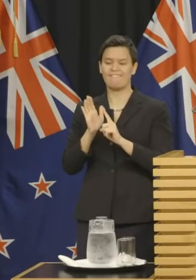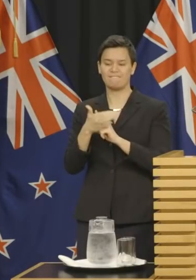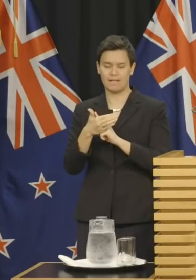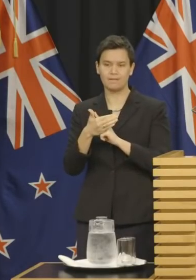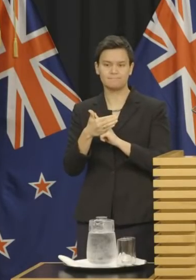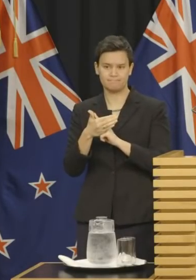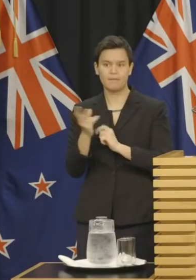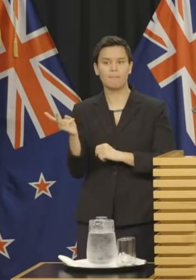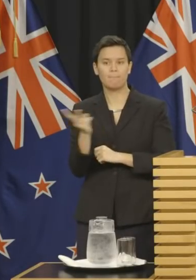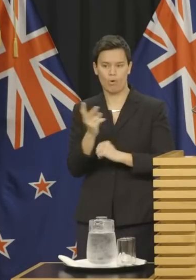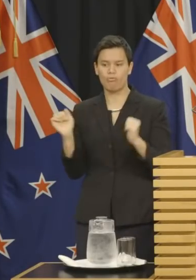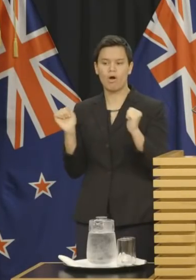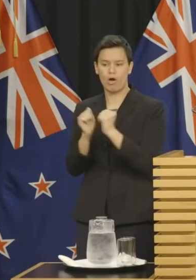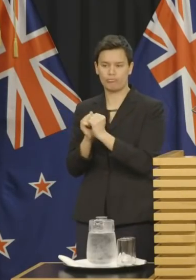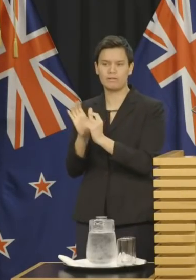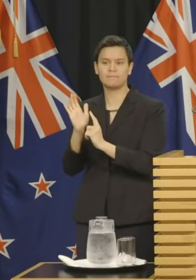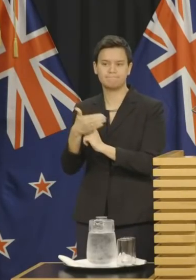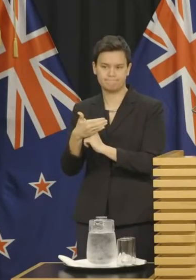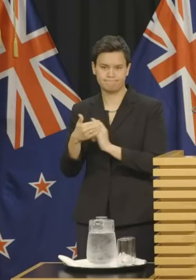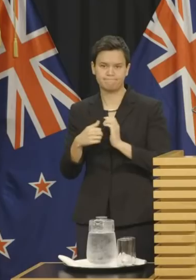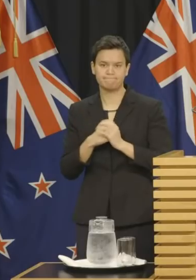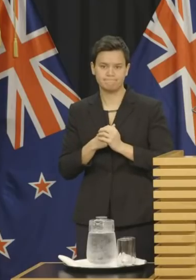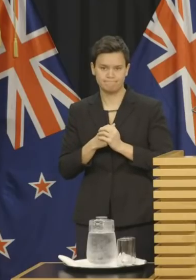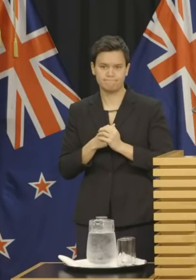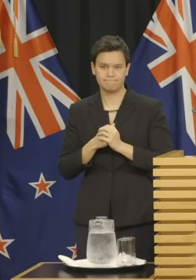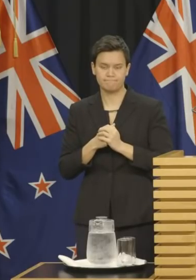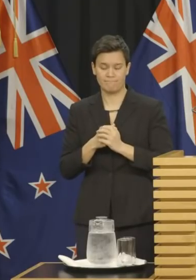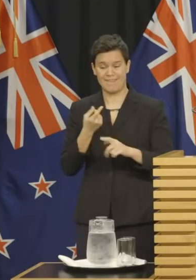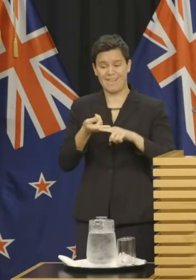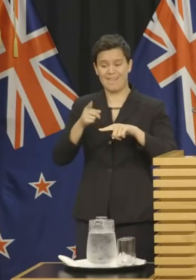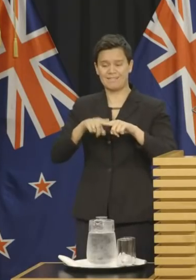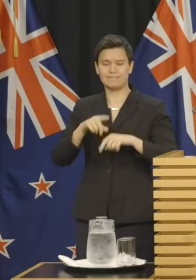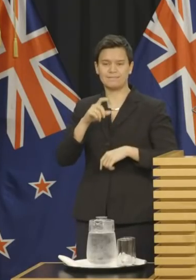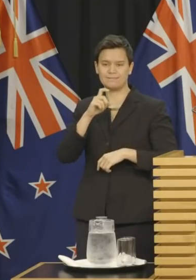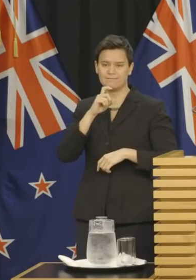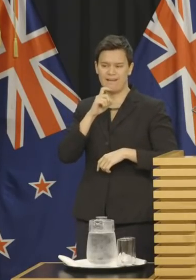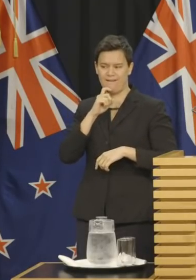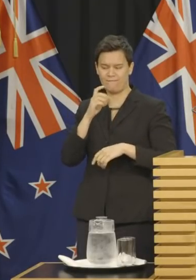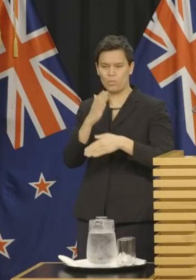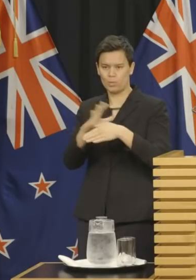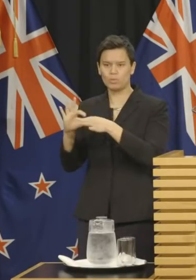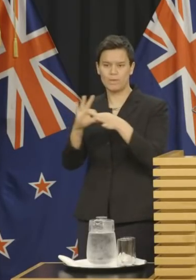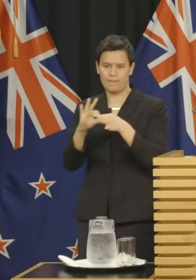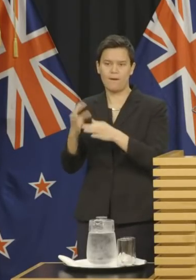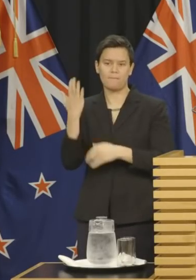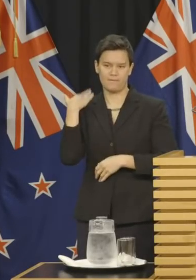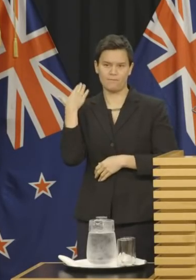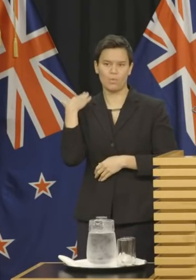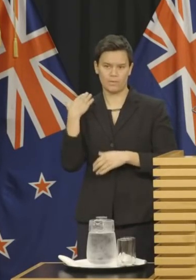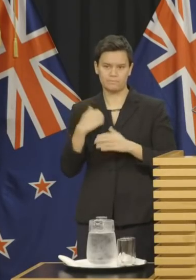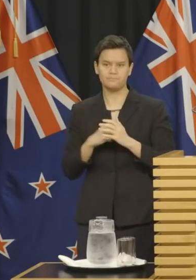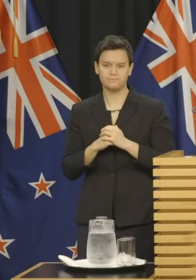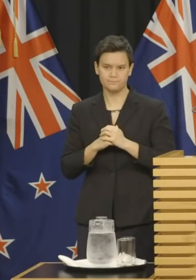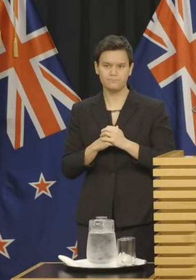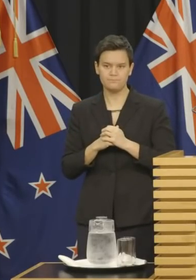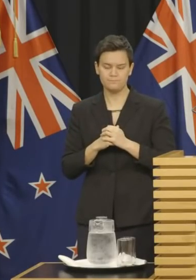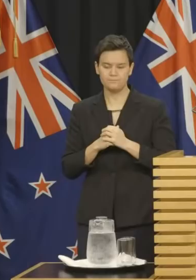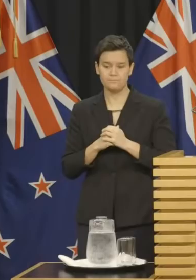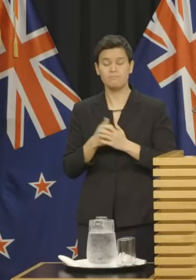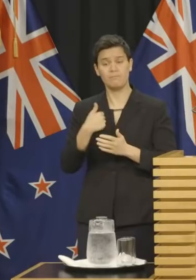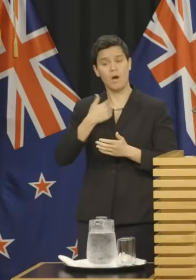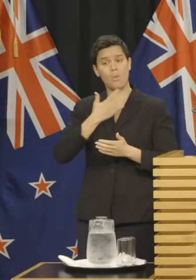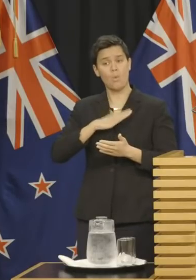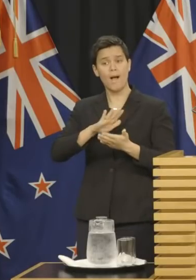involved someone who had previously worked in his office and had been based in one of his agencies. I want to be clear